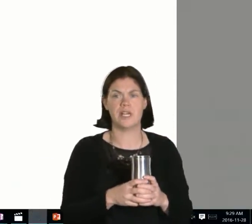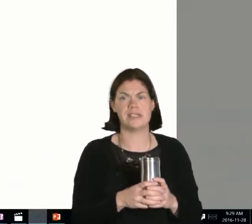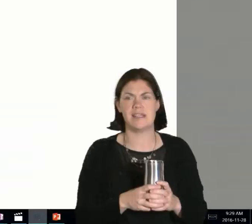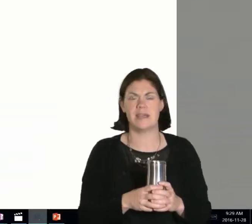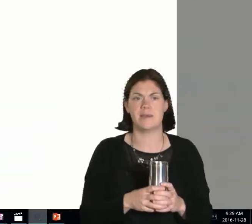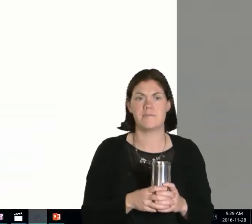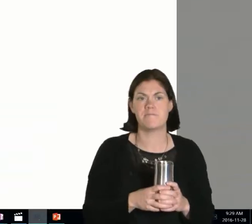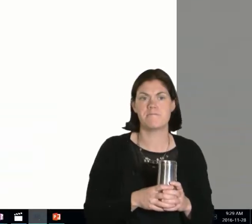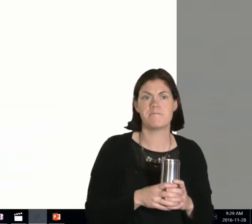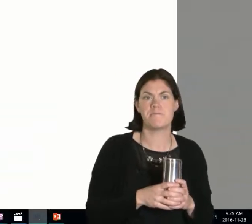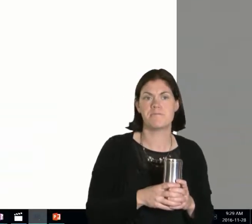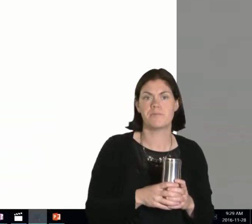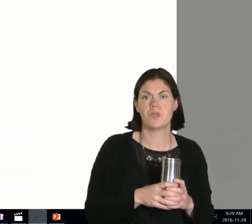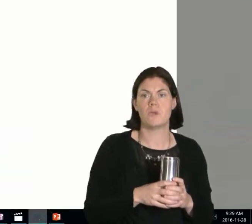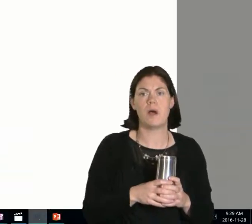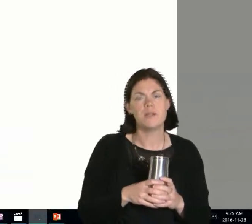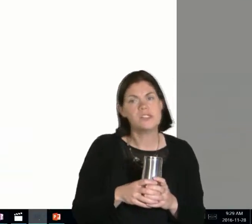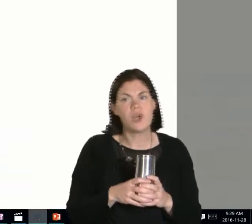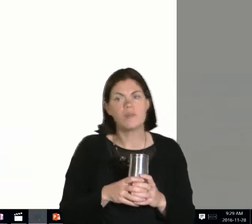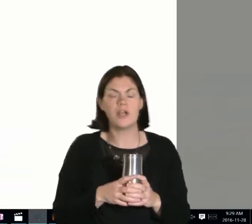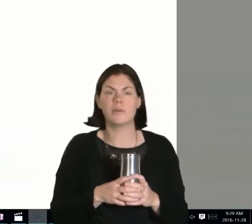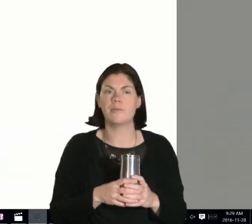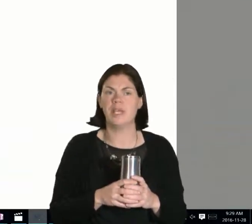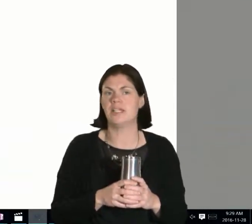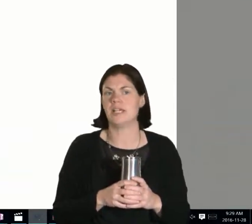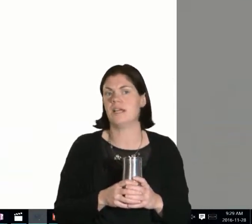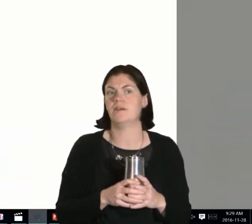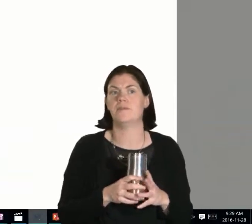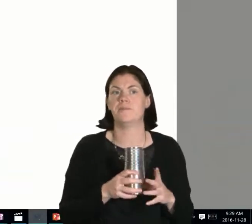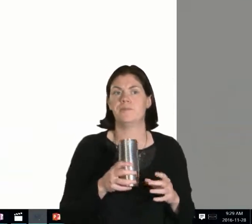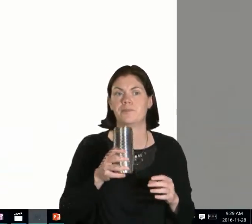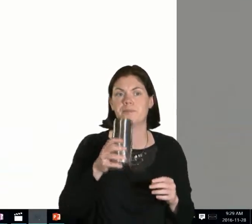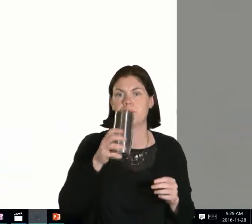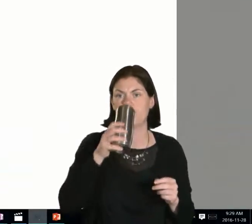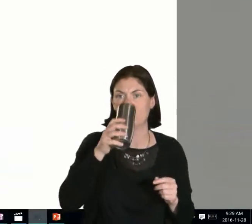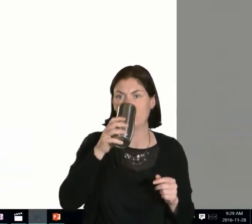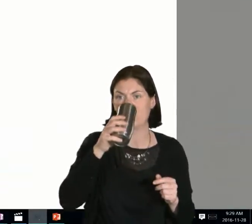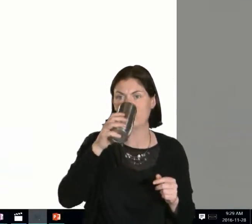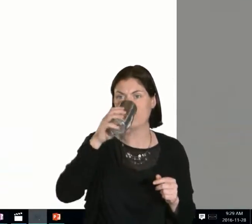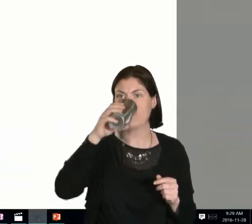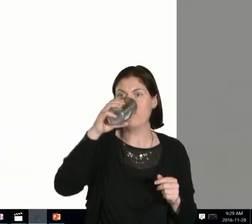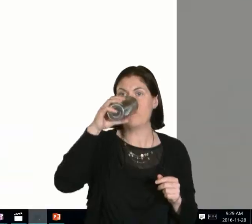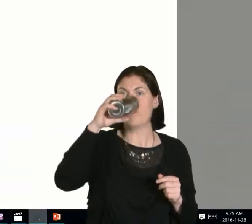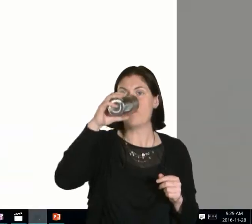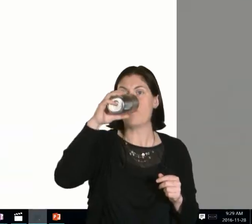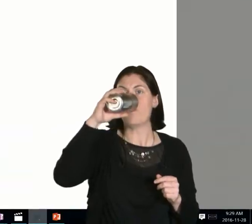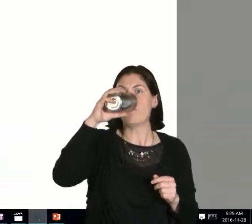What do you guys think? Why would a songwriter repeat a title?